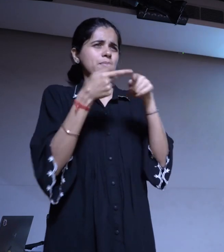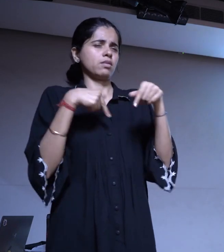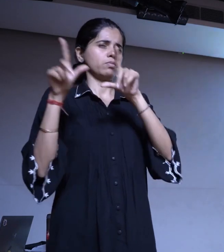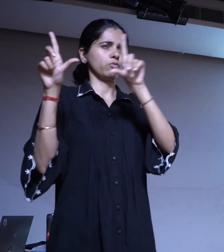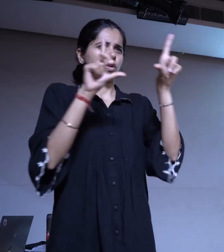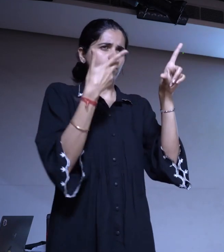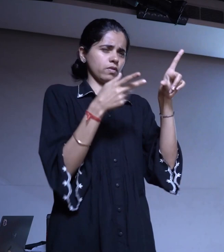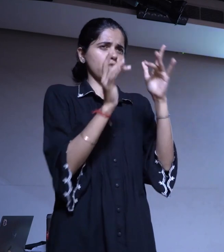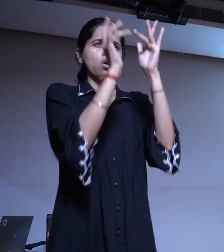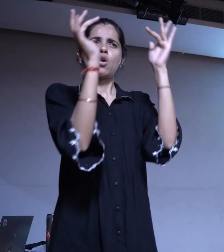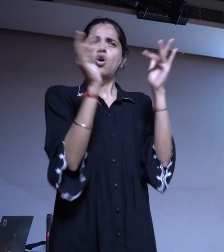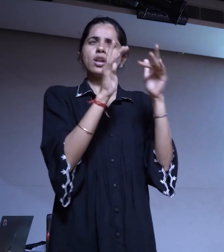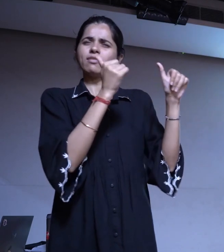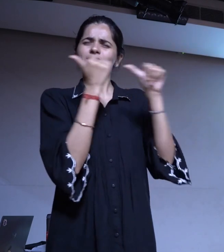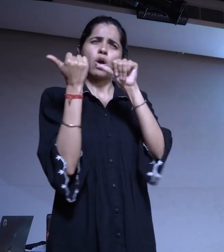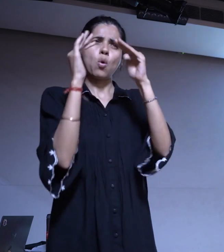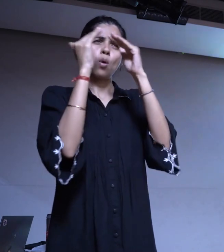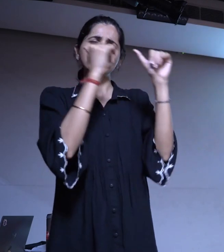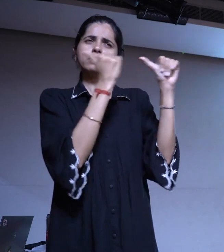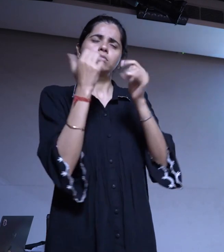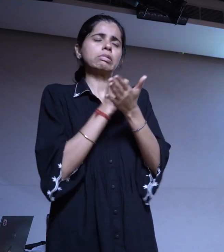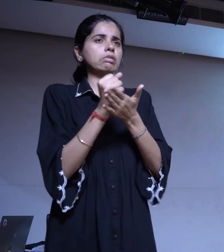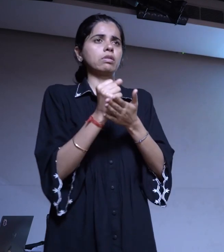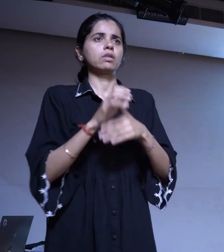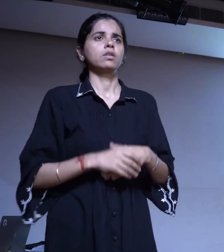available online you can go back and try